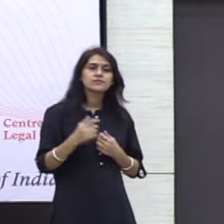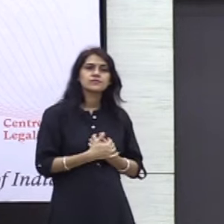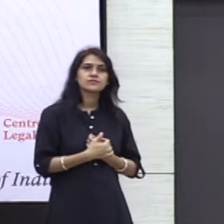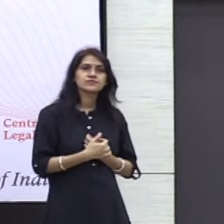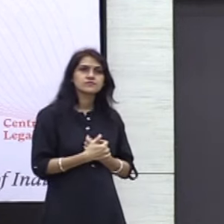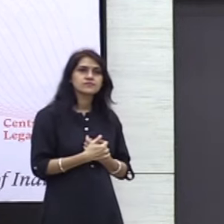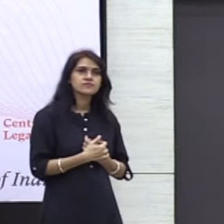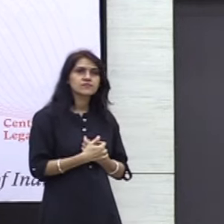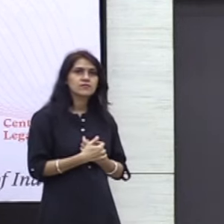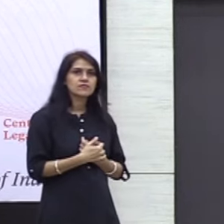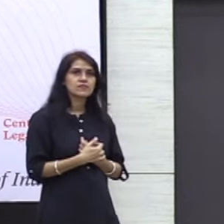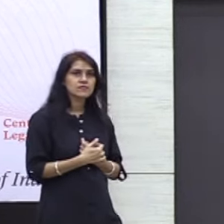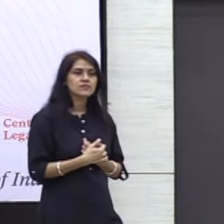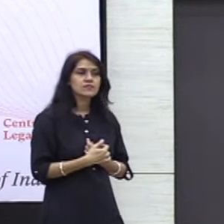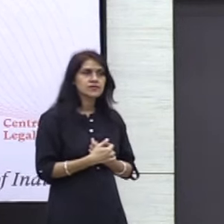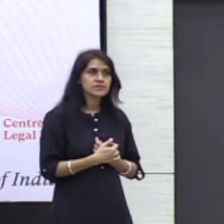So this is a recipe,